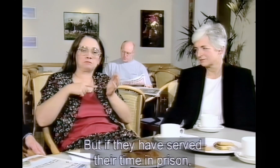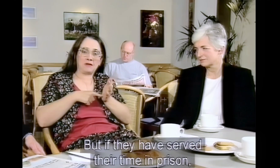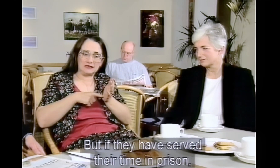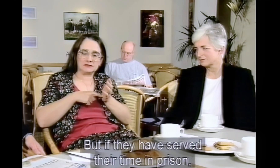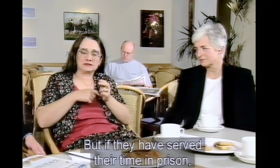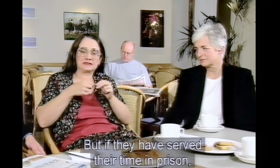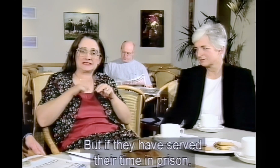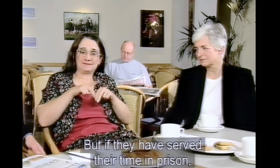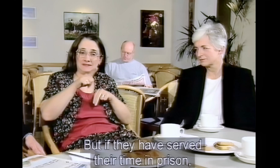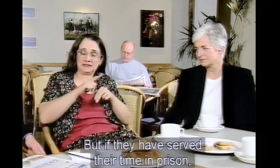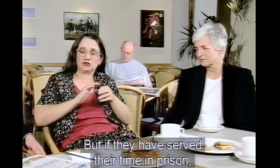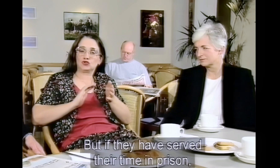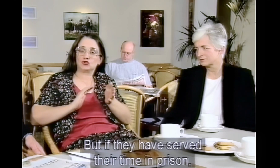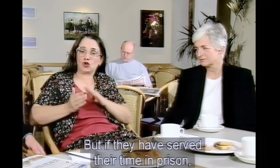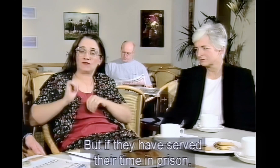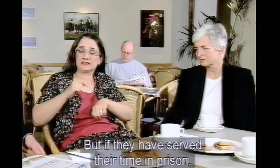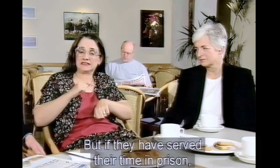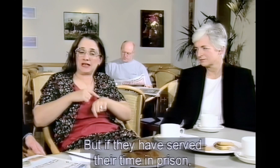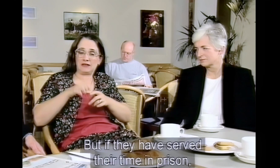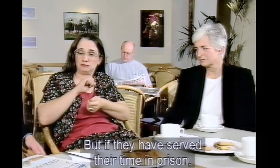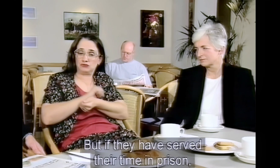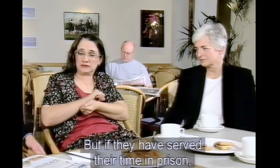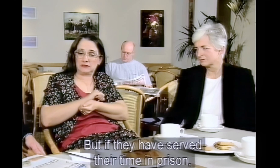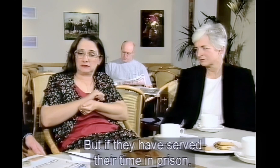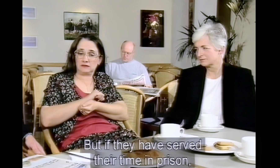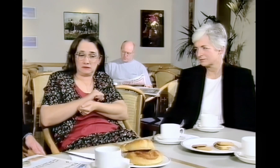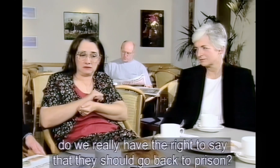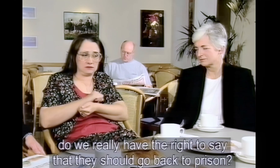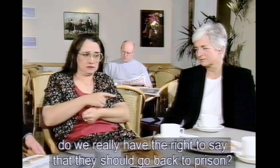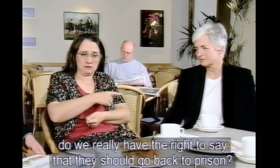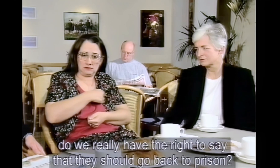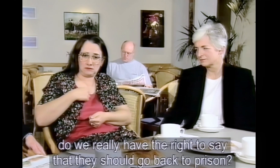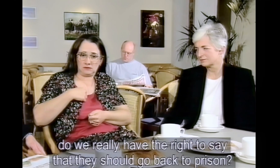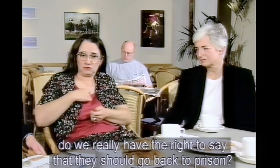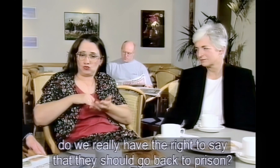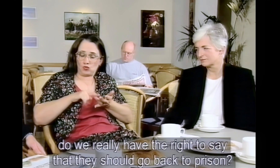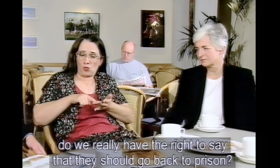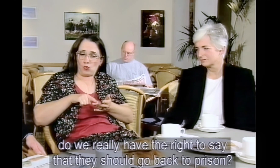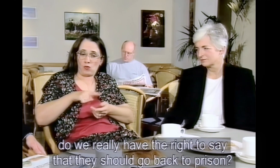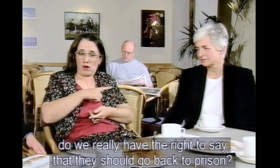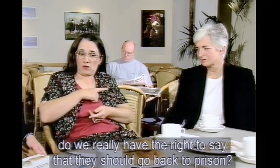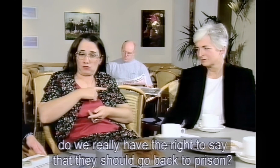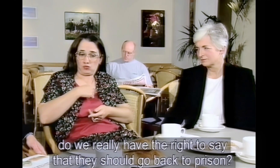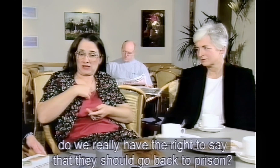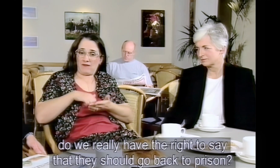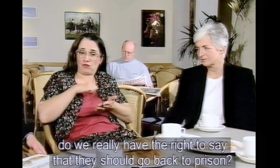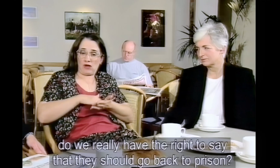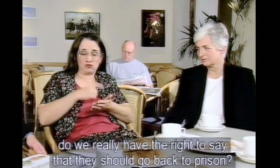But if they have served their time in prison, do we really have the right to say that they should go back to